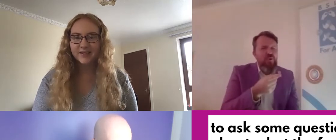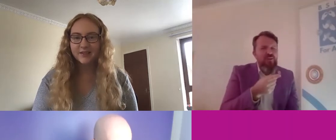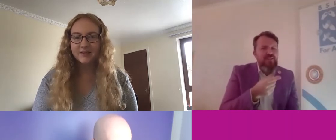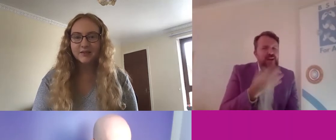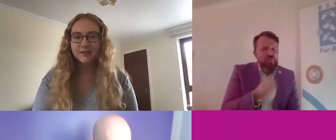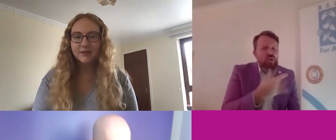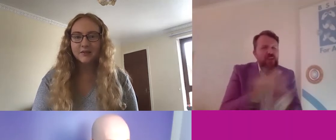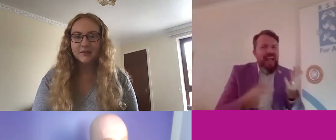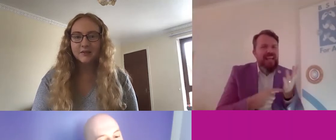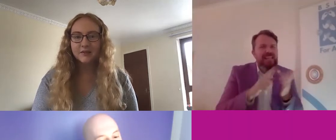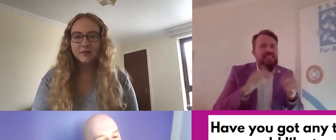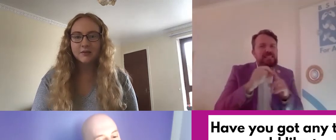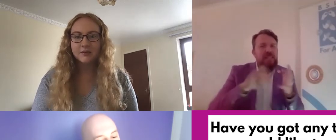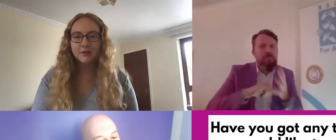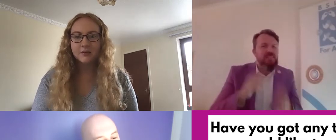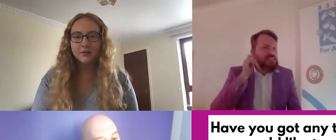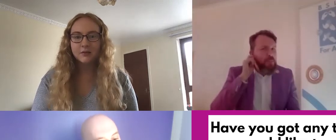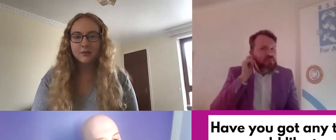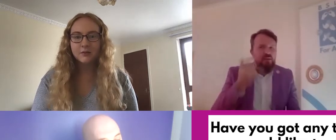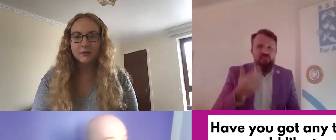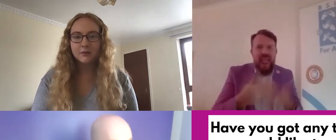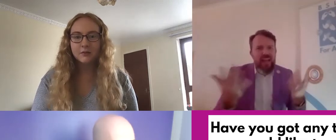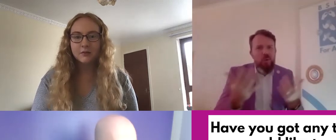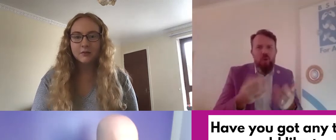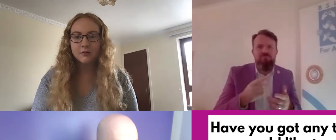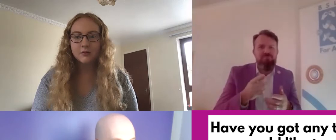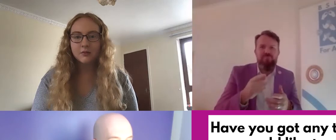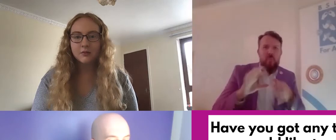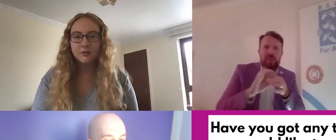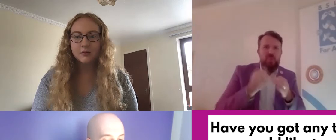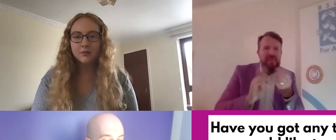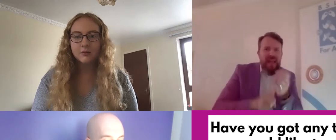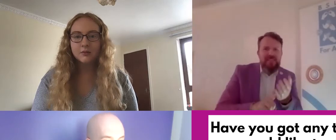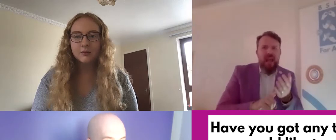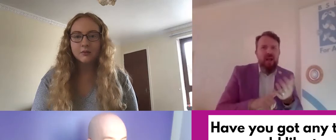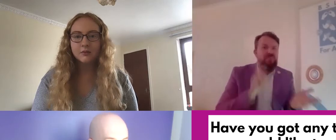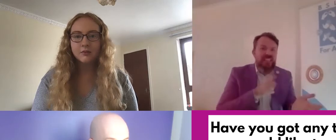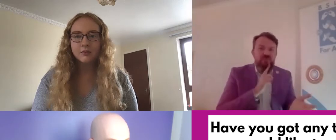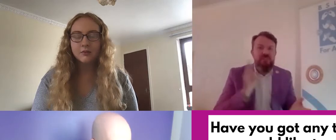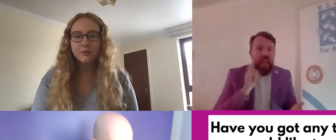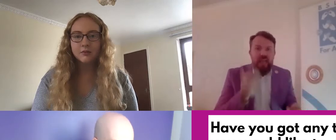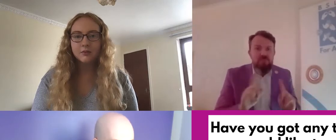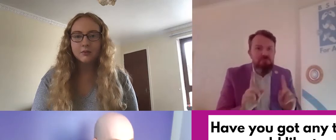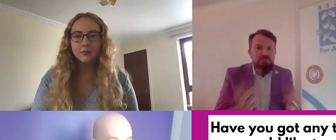absolutely. Have you got any tips for, you know,